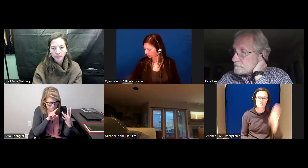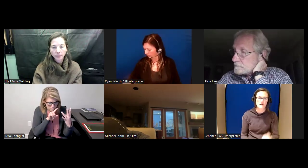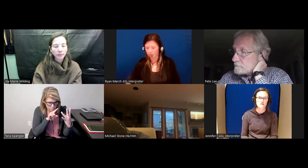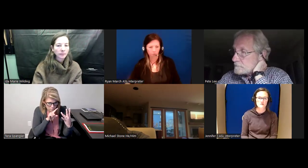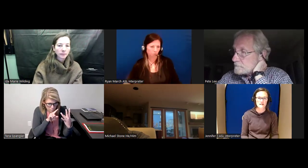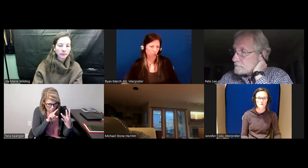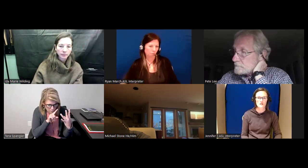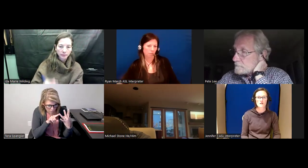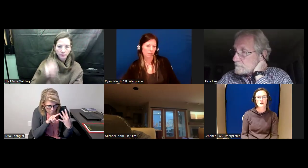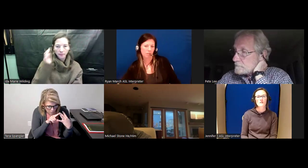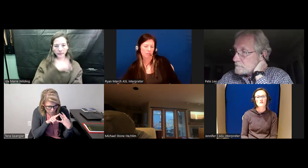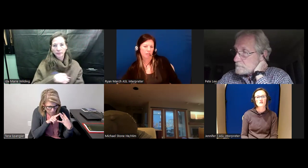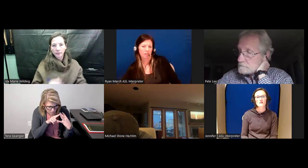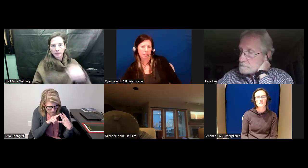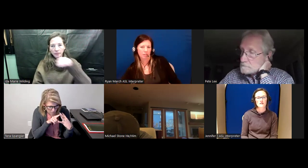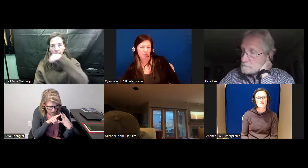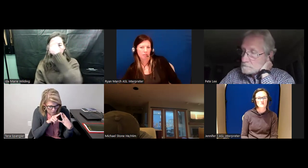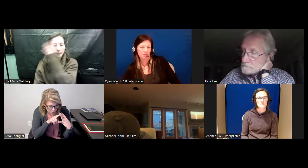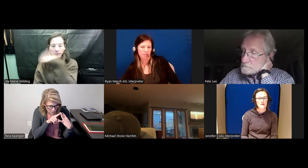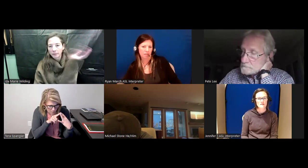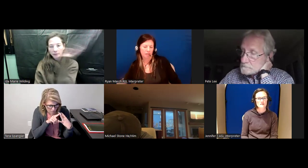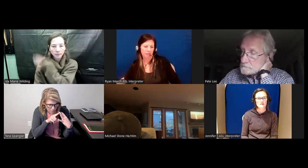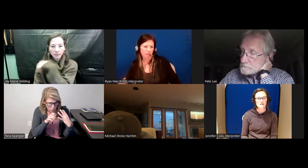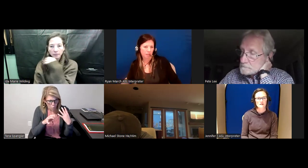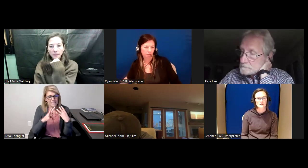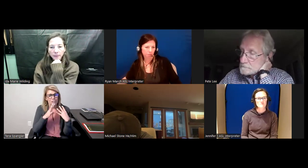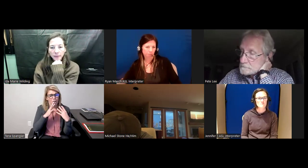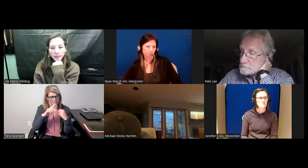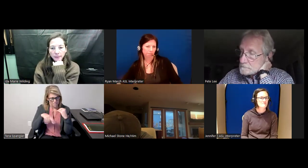legislative bill or not. So that was the second one. Third, let me see my list.